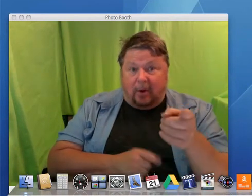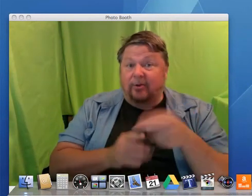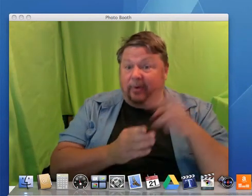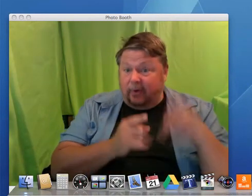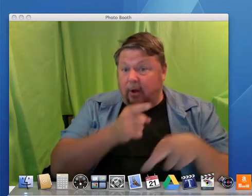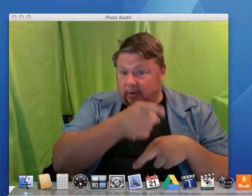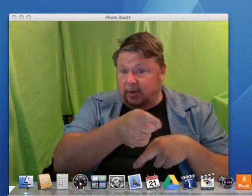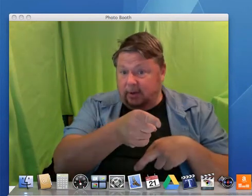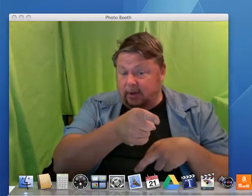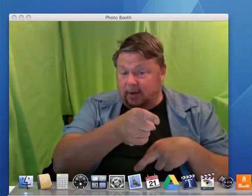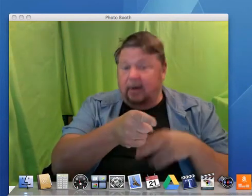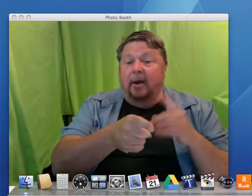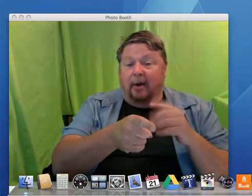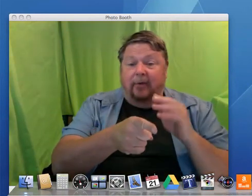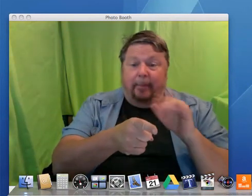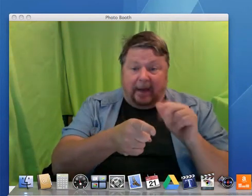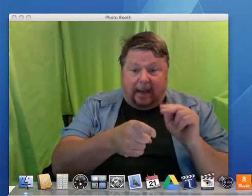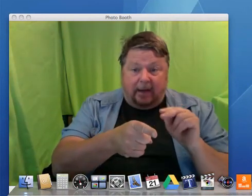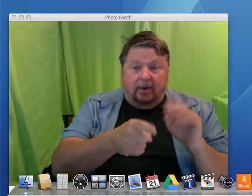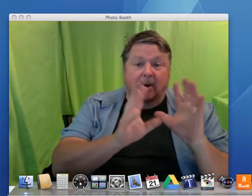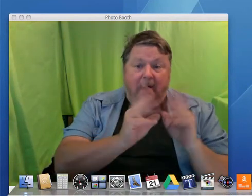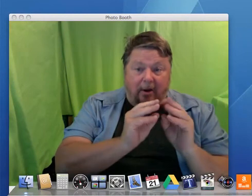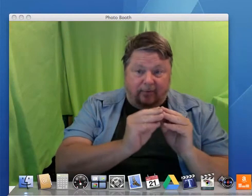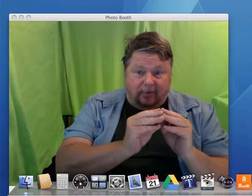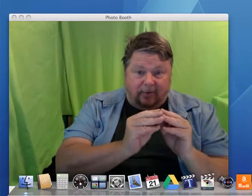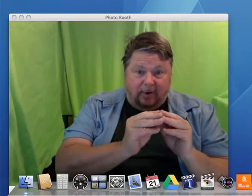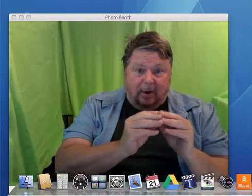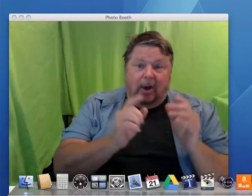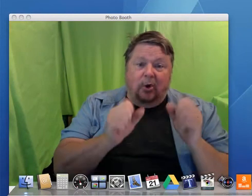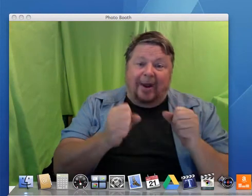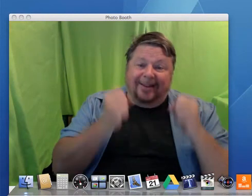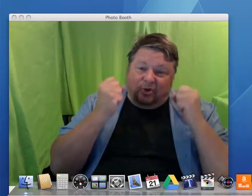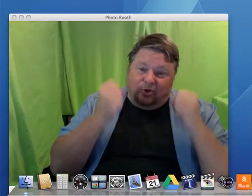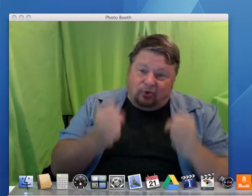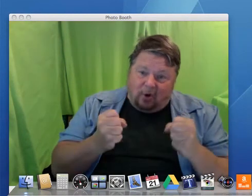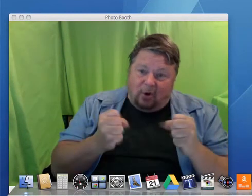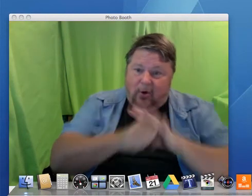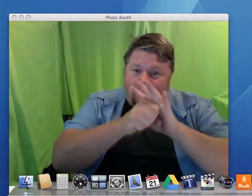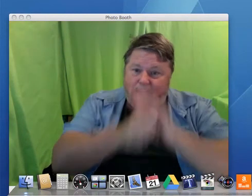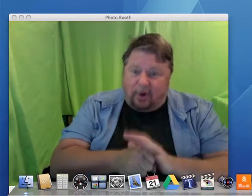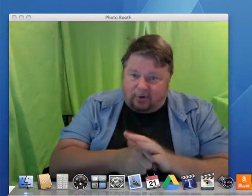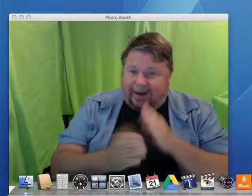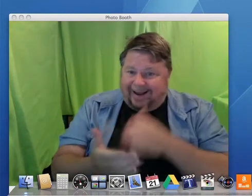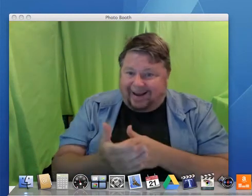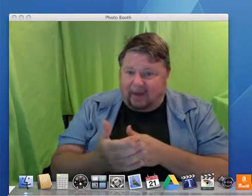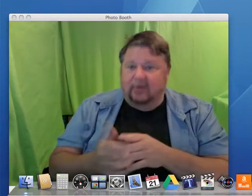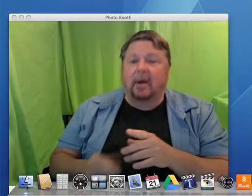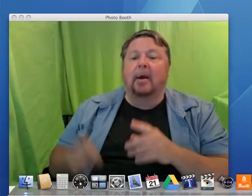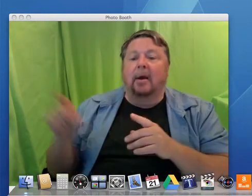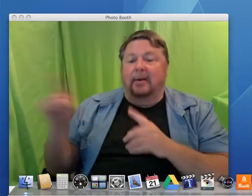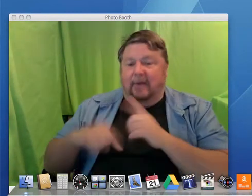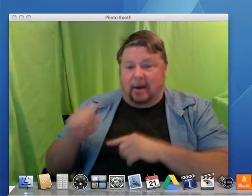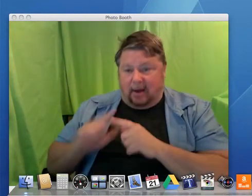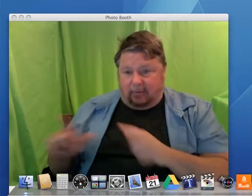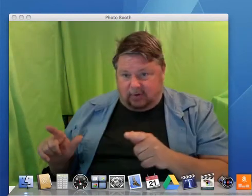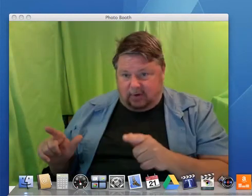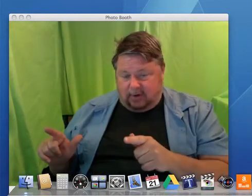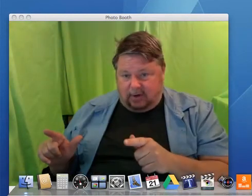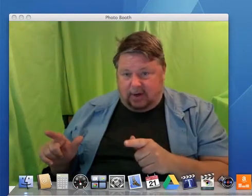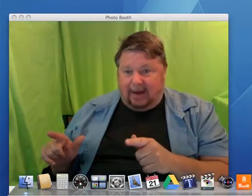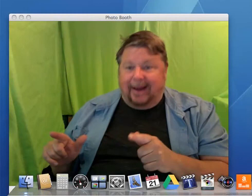So, as a result of the Milan Conference, you had this strong oppression against sign